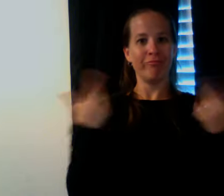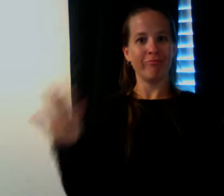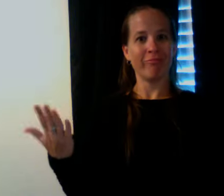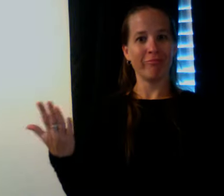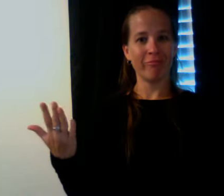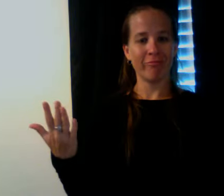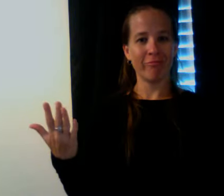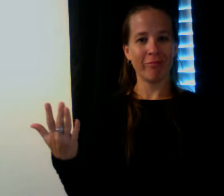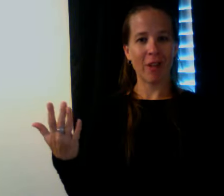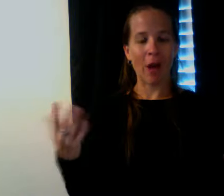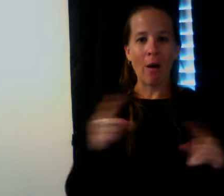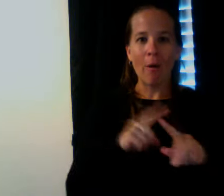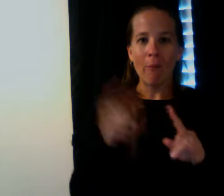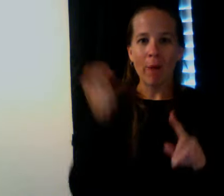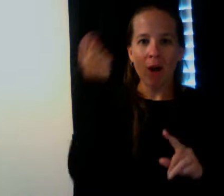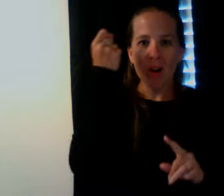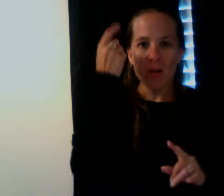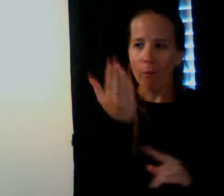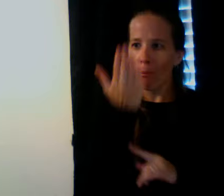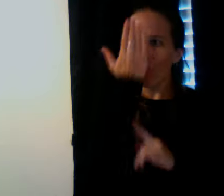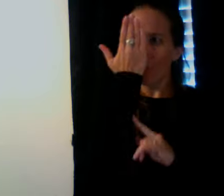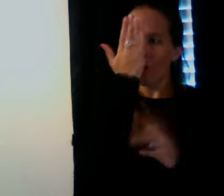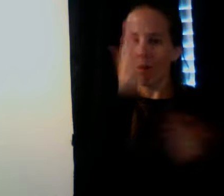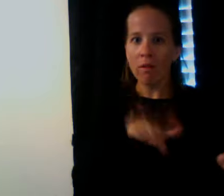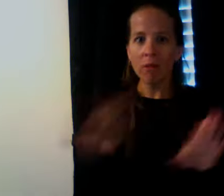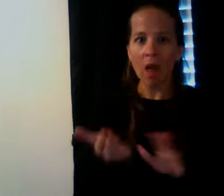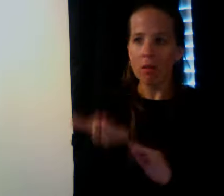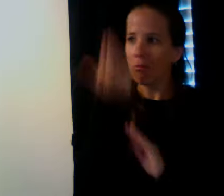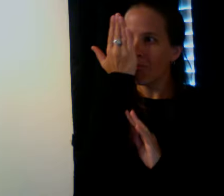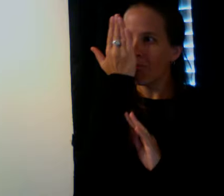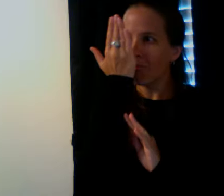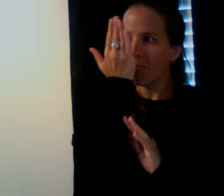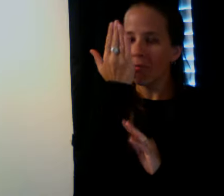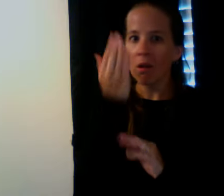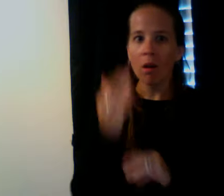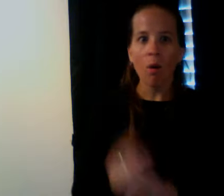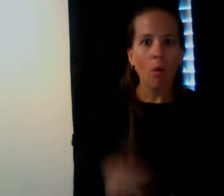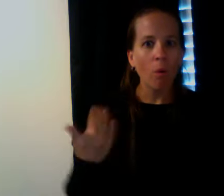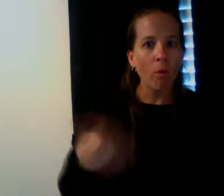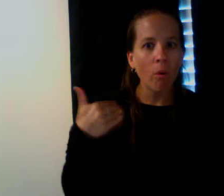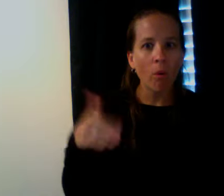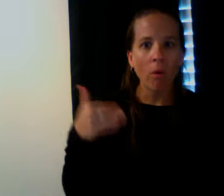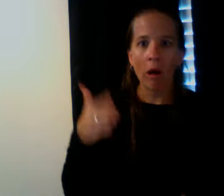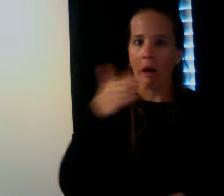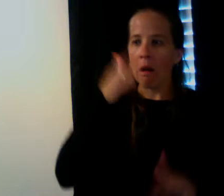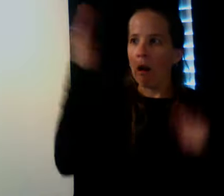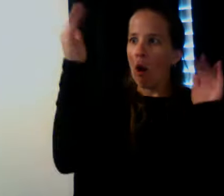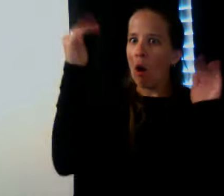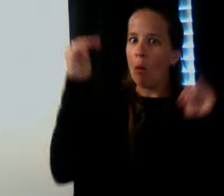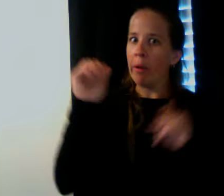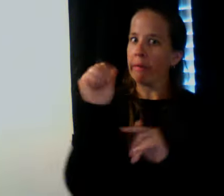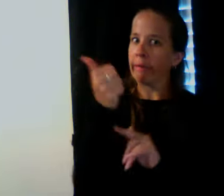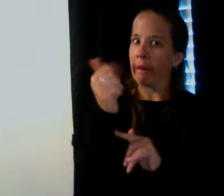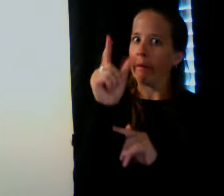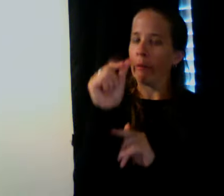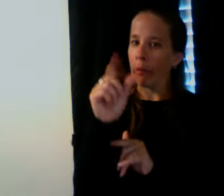This was the closest I've been to facing death, and I hope it's the closest I get for a few more decades. Having lived through it, I can now